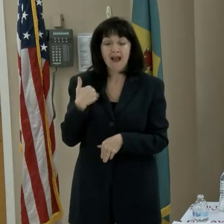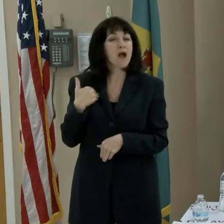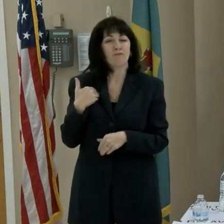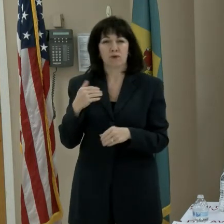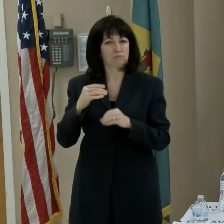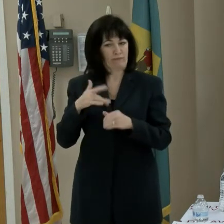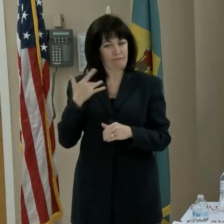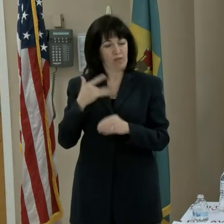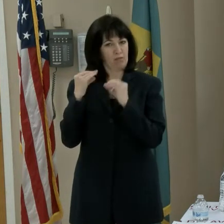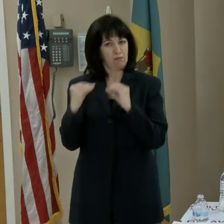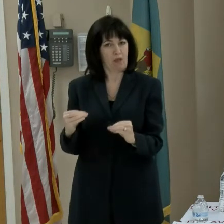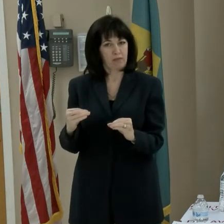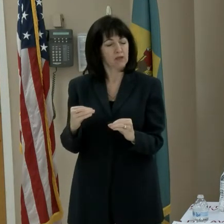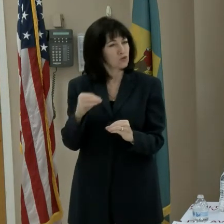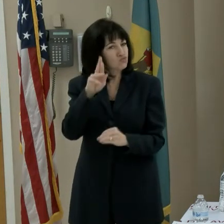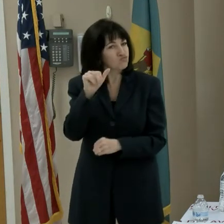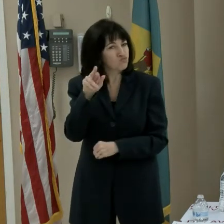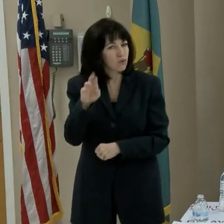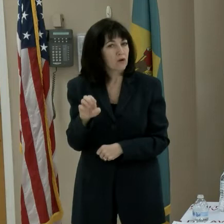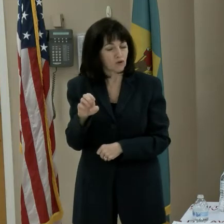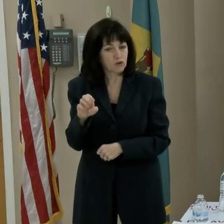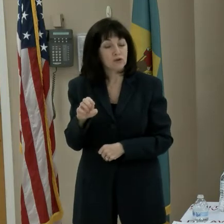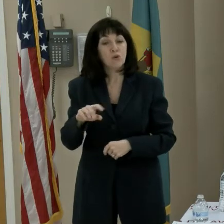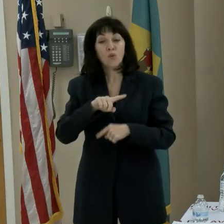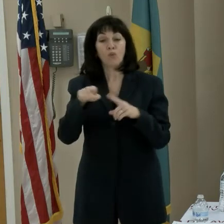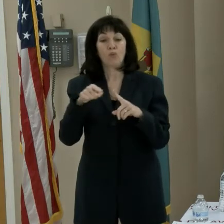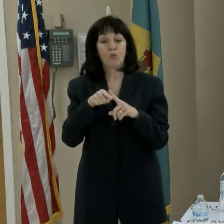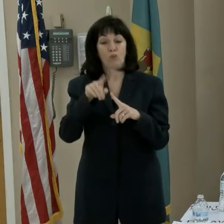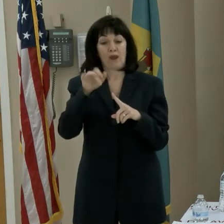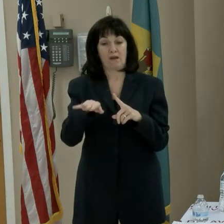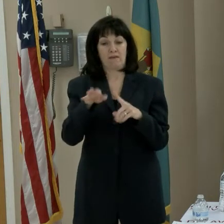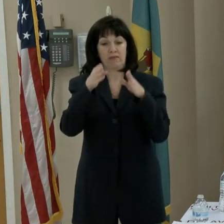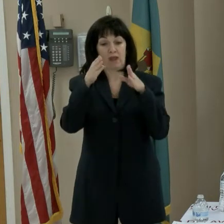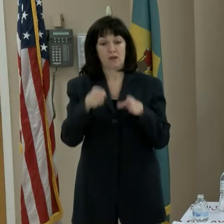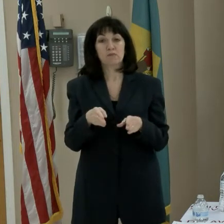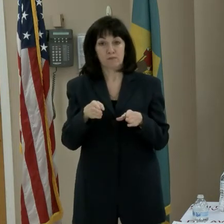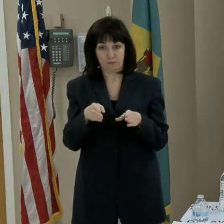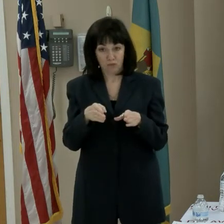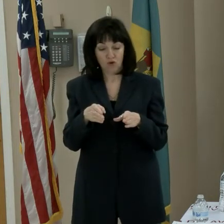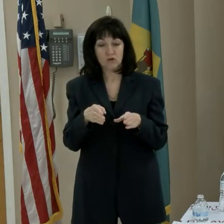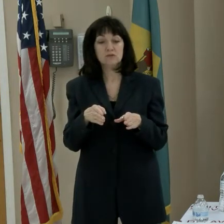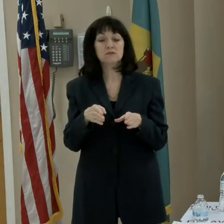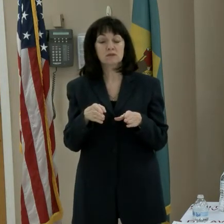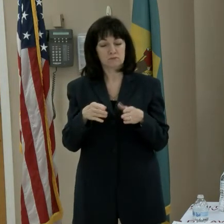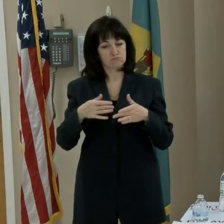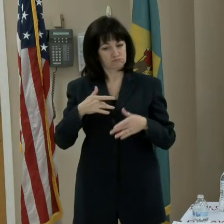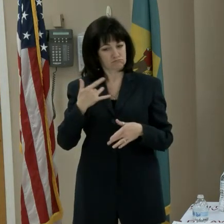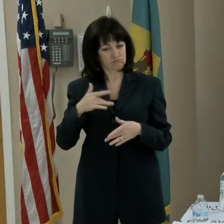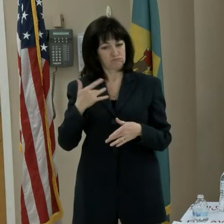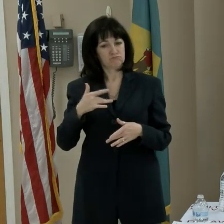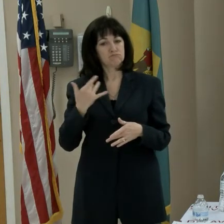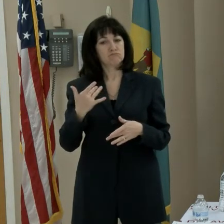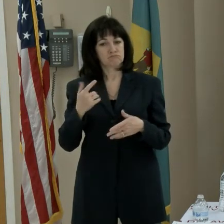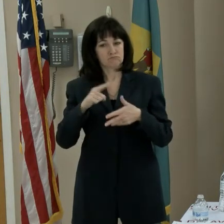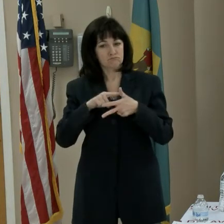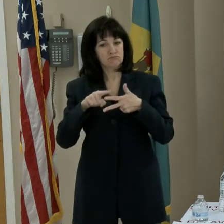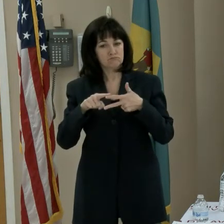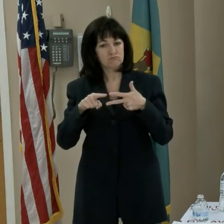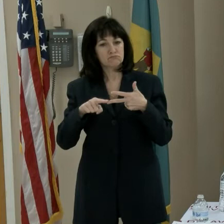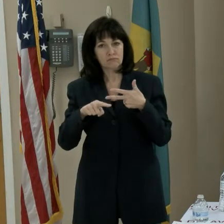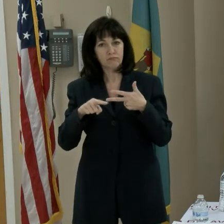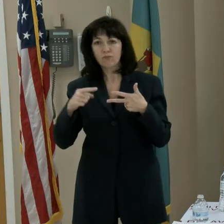have the virus. When a case becomes positive or when a person starts to develop symptoms, we look back